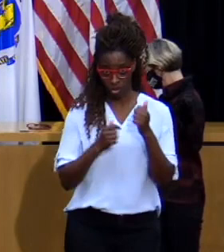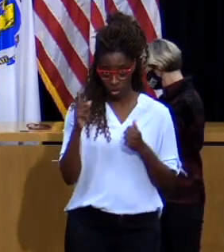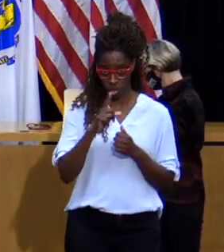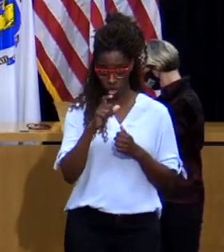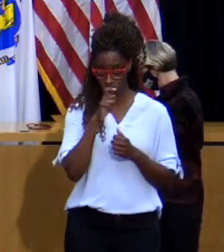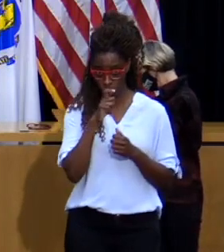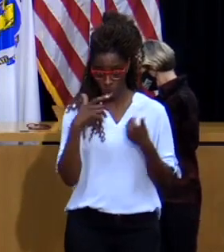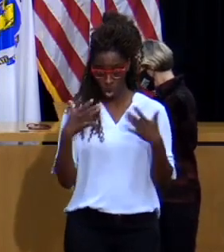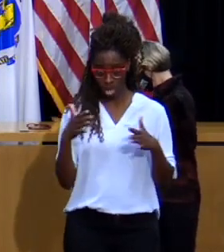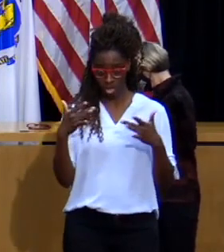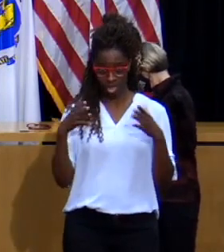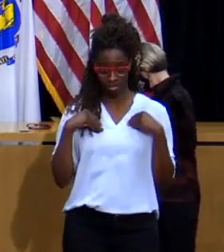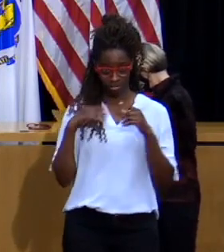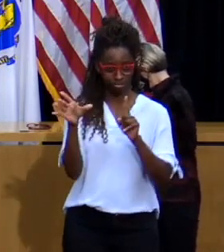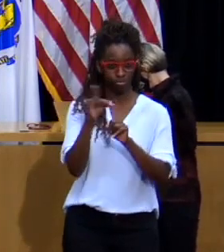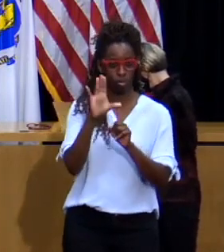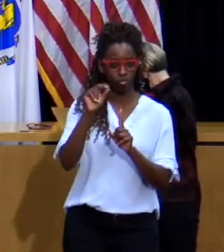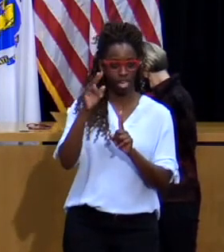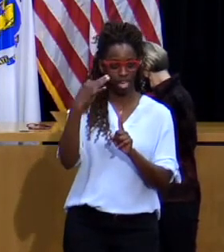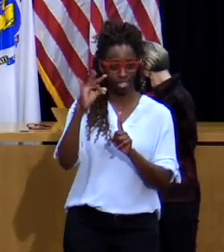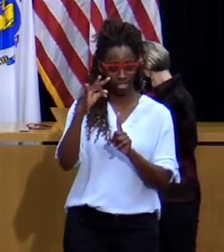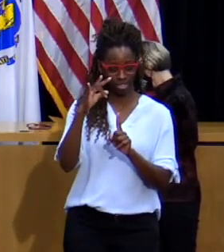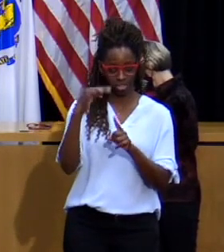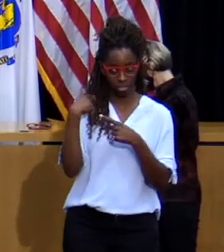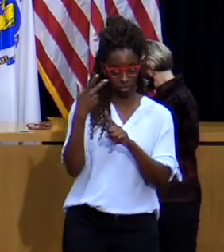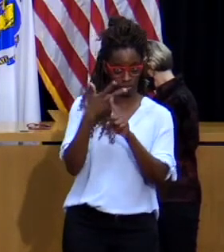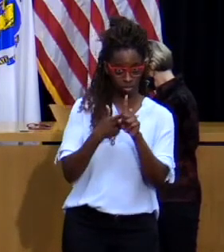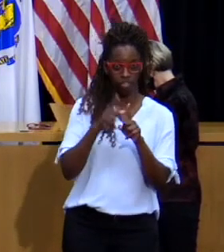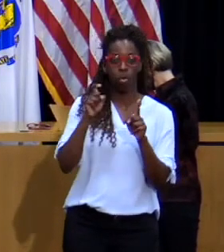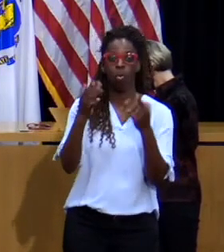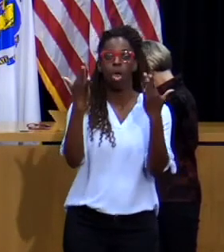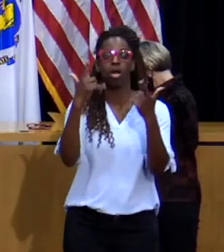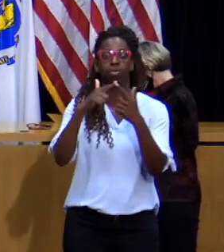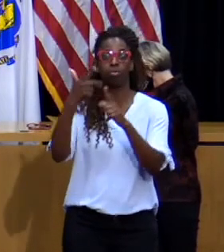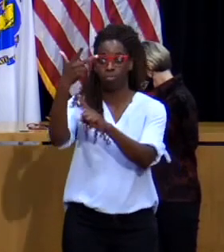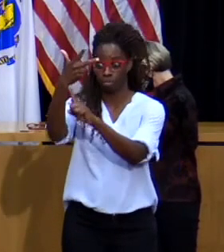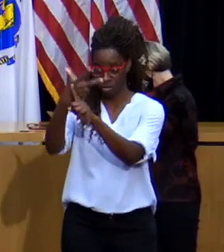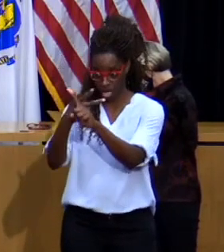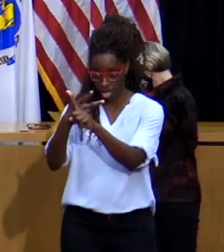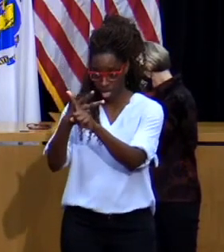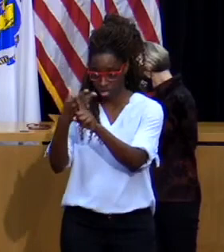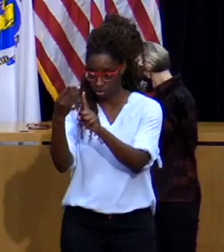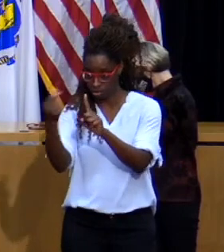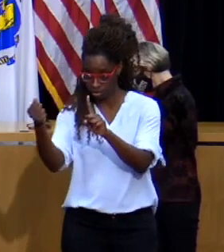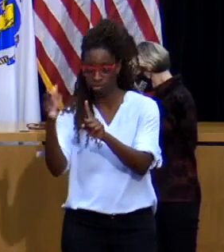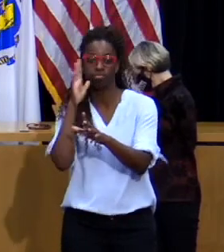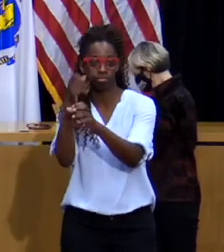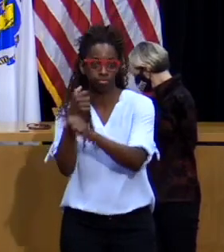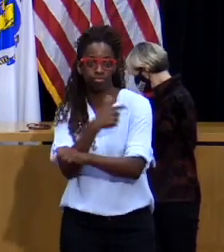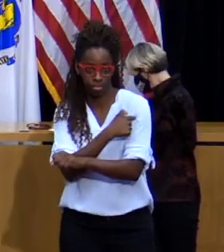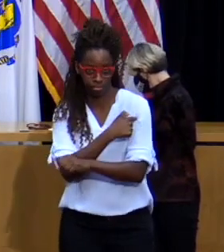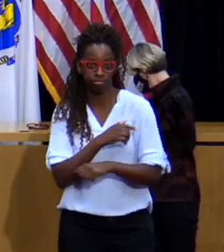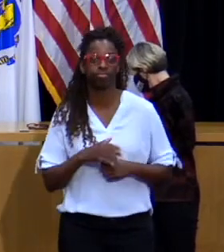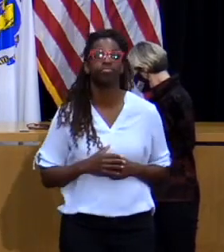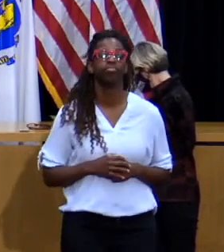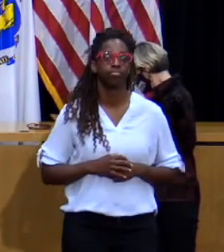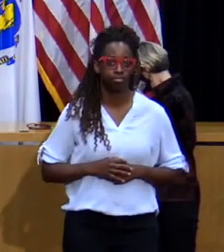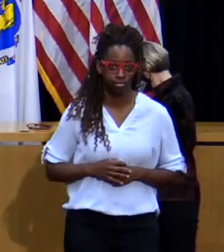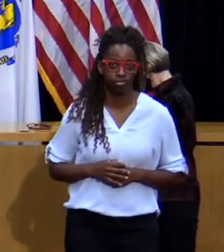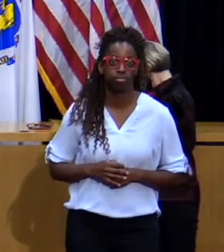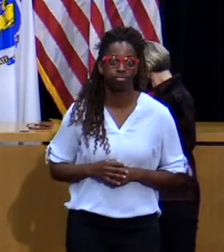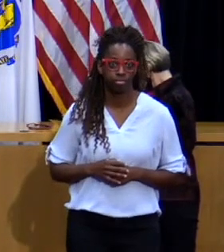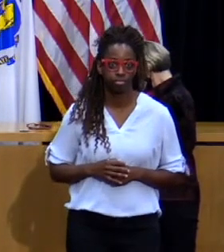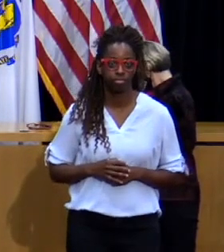until that 3 months has passed before receiving their vaccination when their time comes in the phasing. But everyone else, if they've had